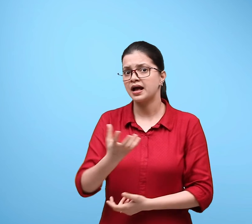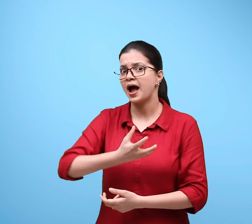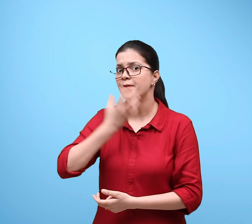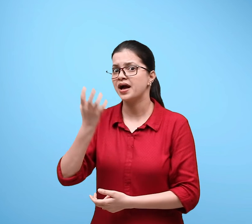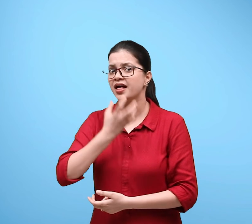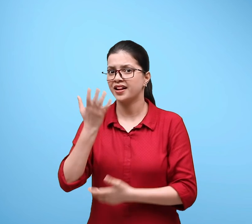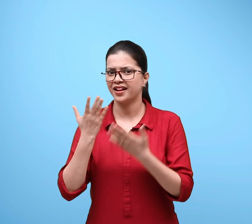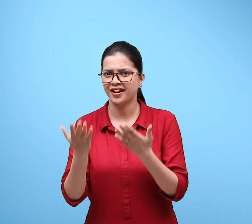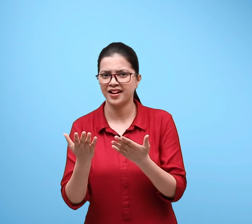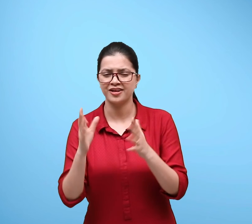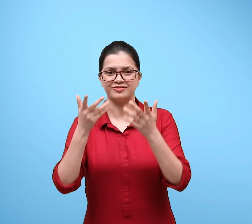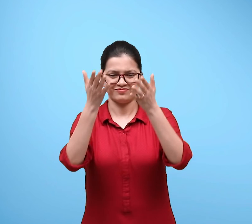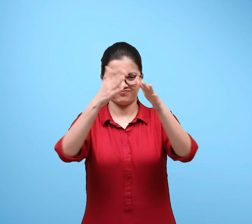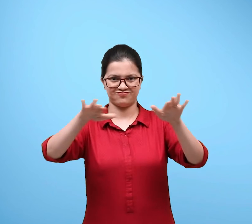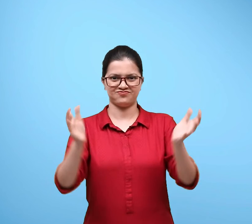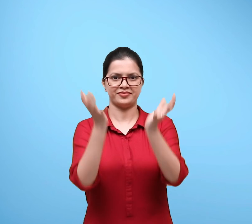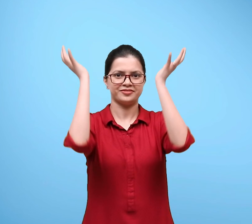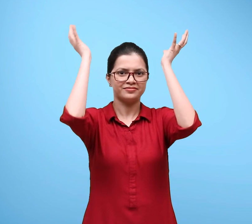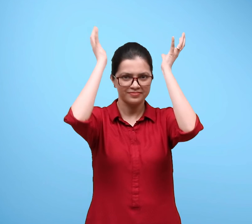apple, and earthen pitcher.